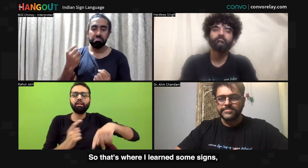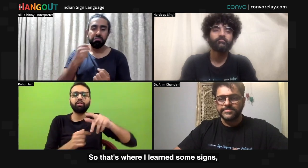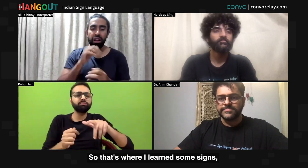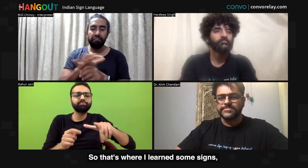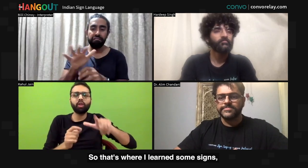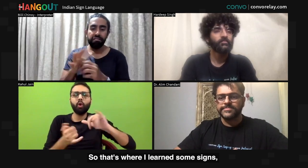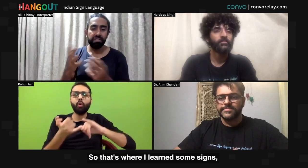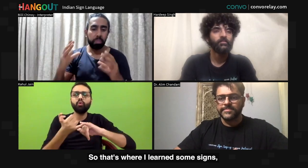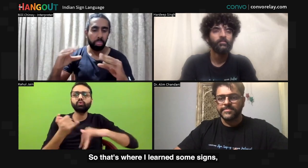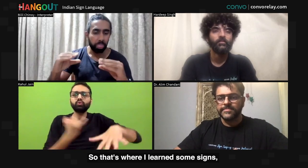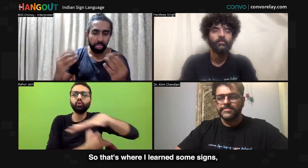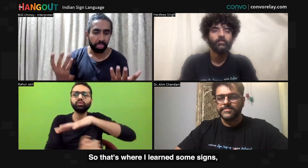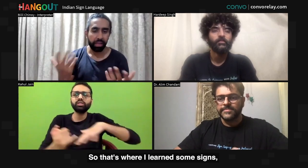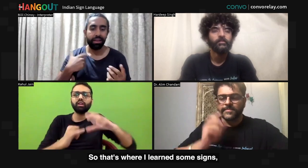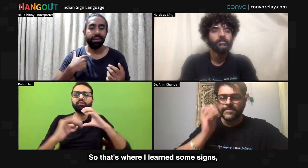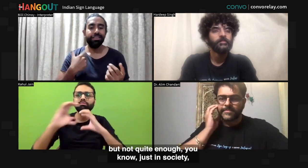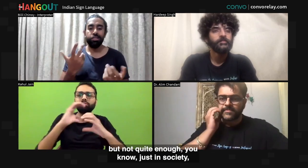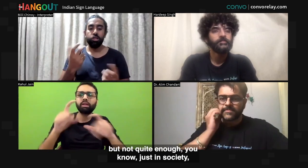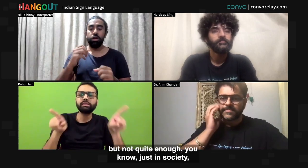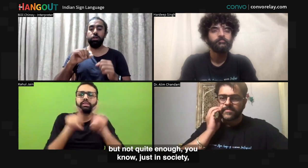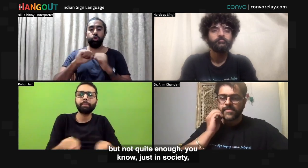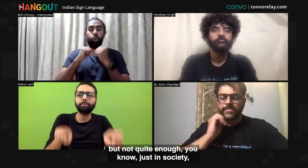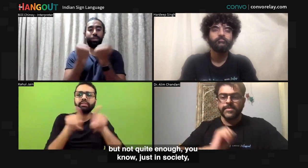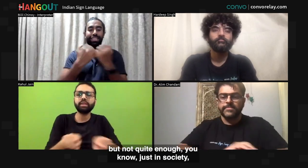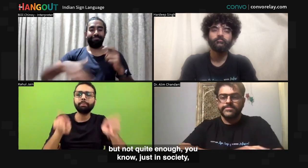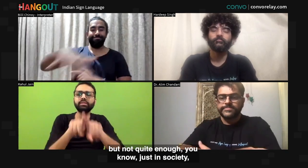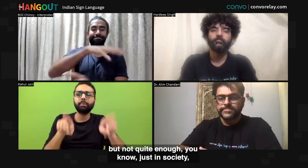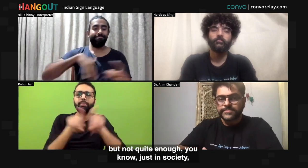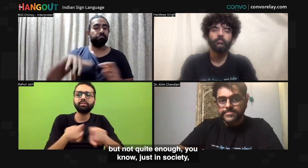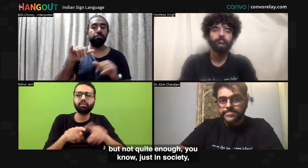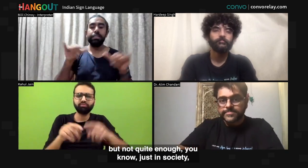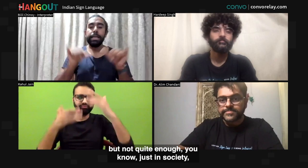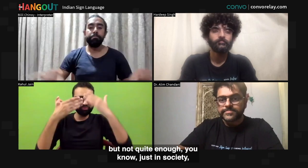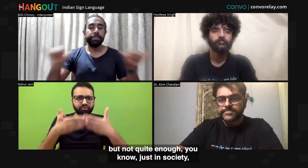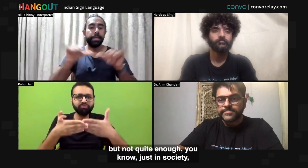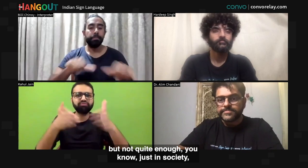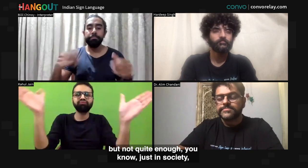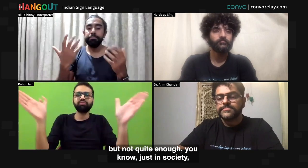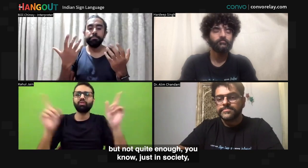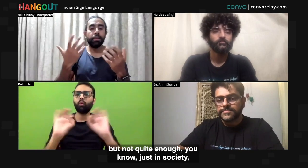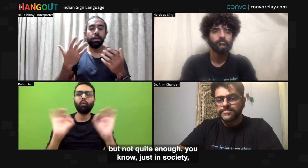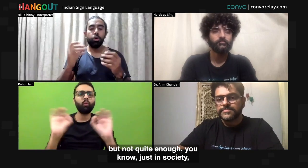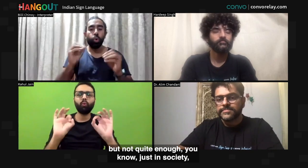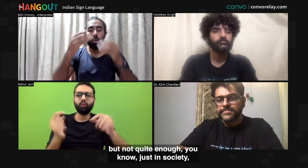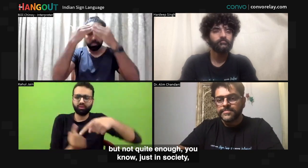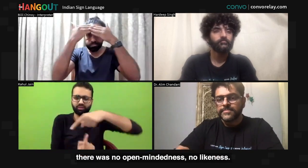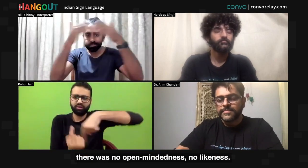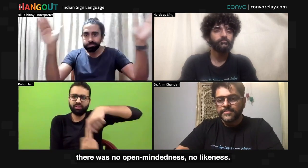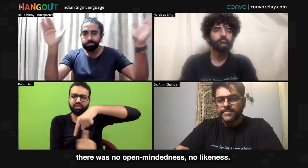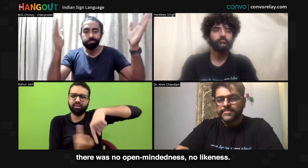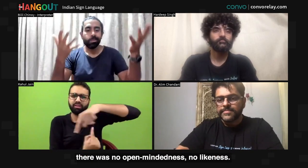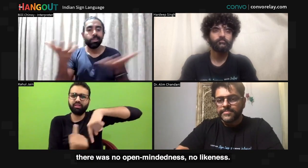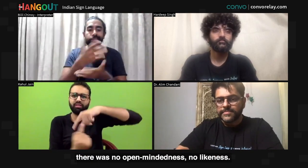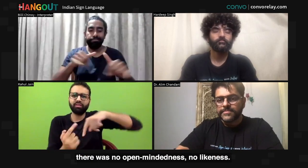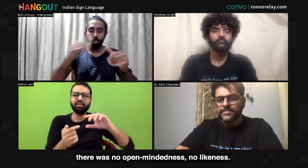sun sign, but not quite enough. You know, just in society, there was no